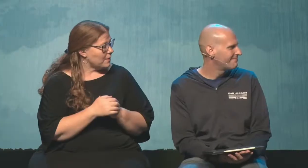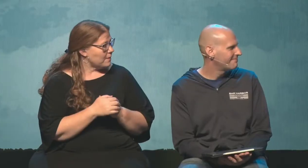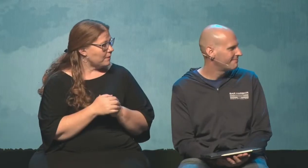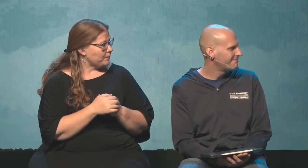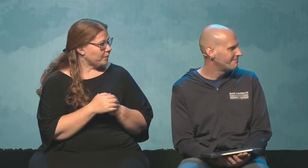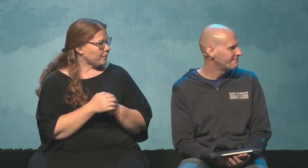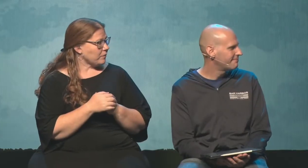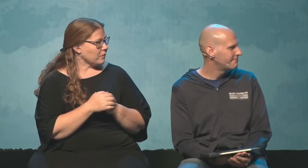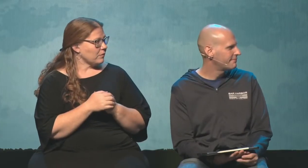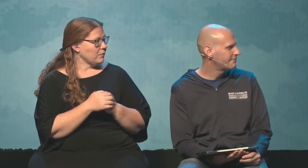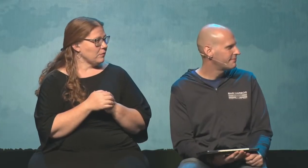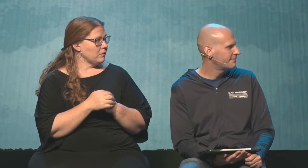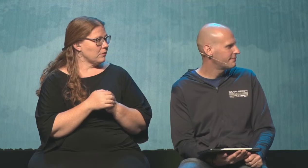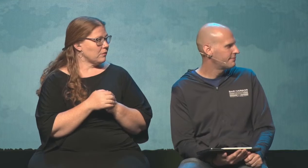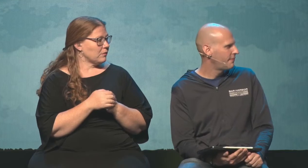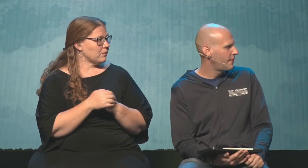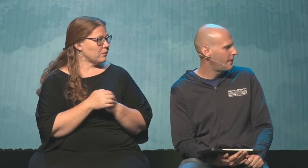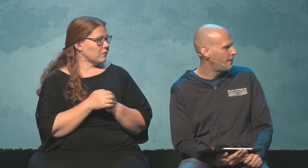Yeah, so I think